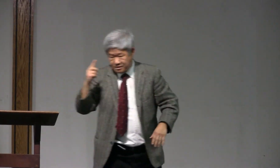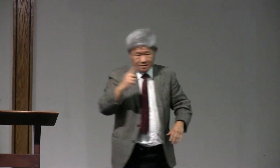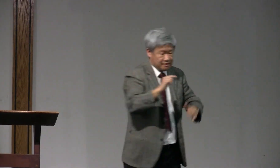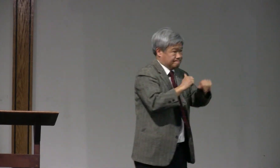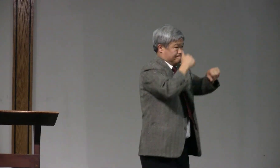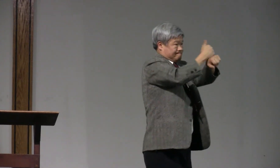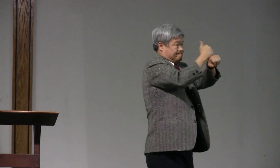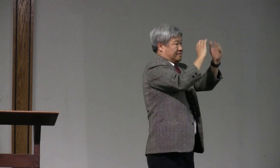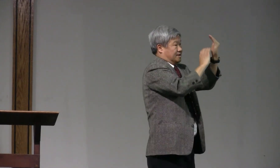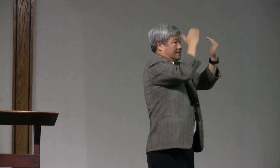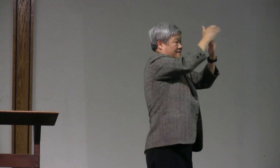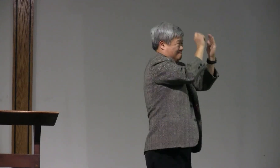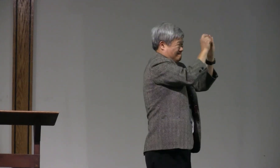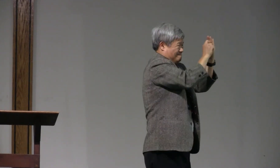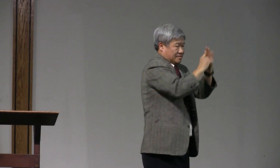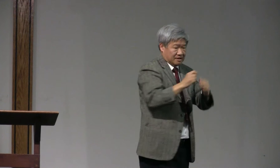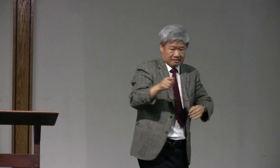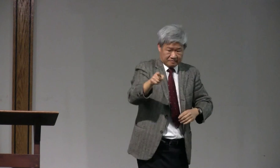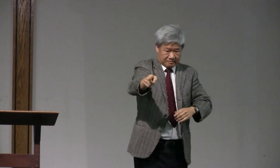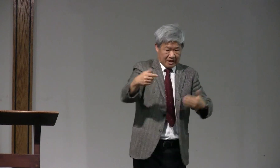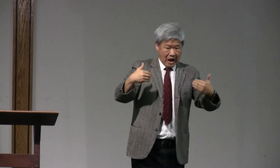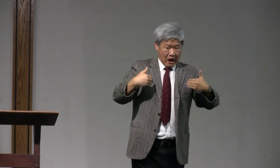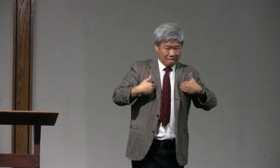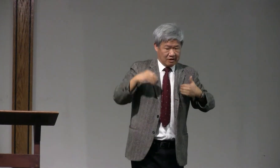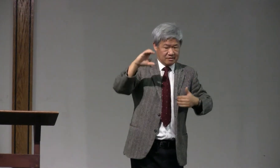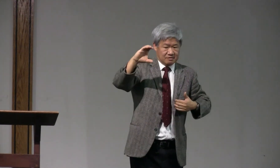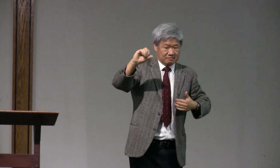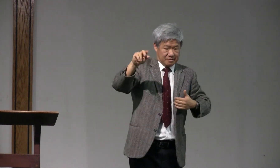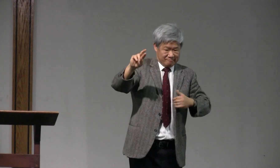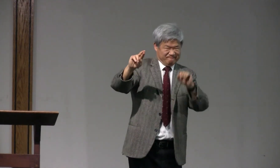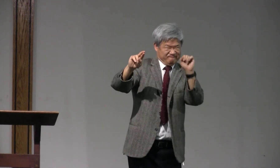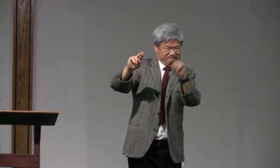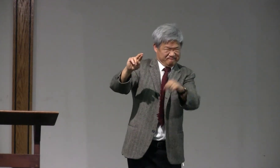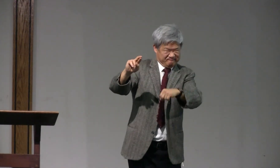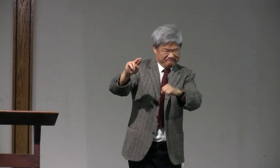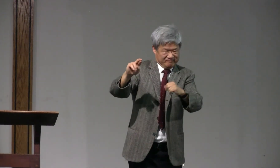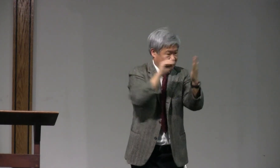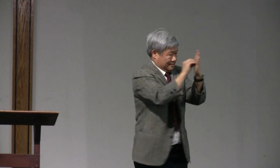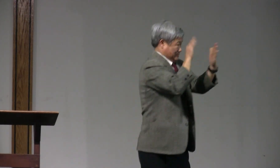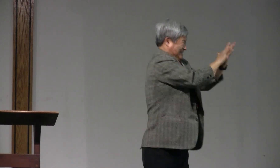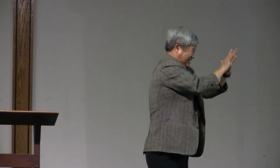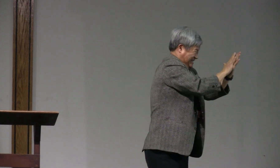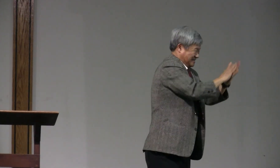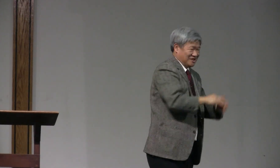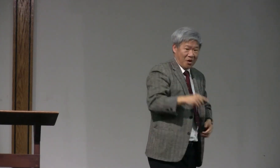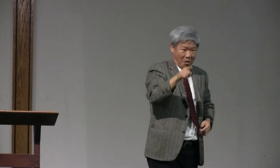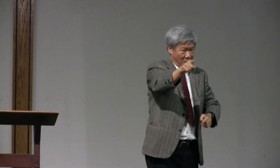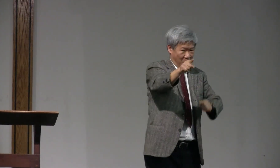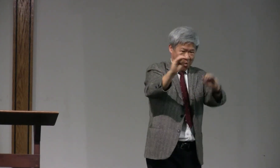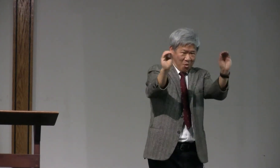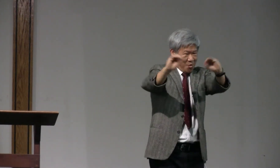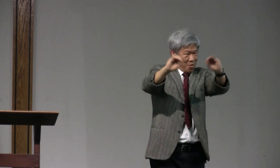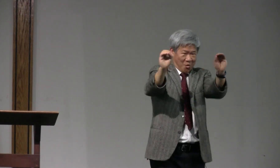And after that, come back, keep his schedule, and write down